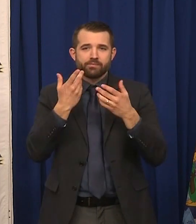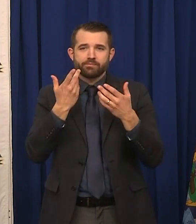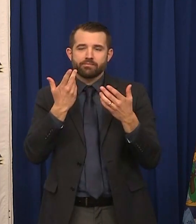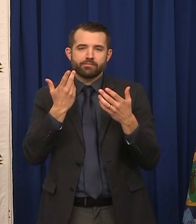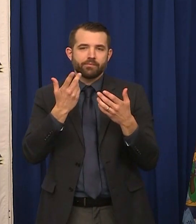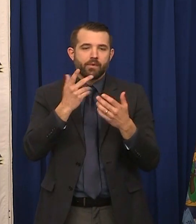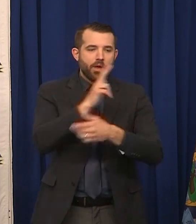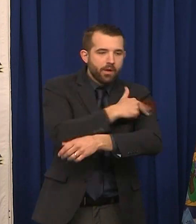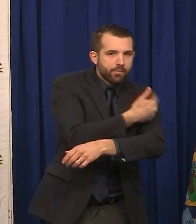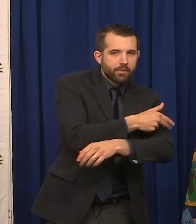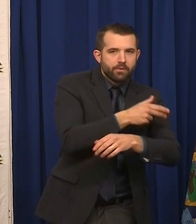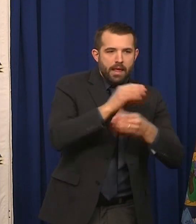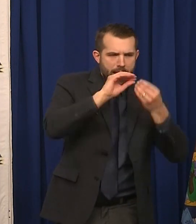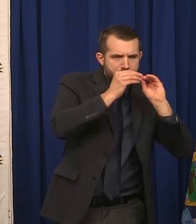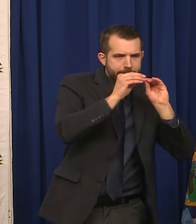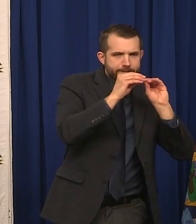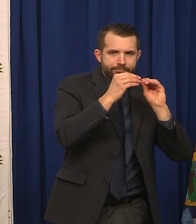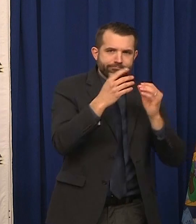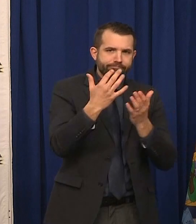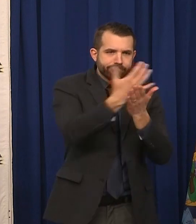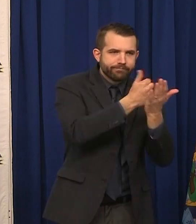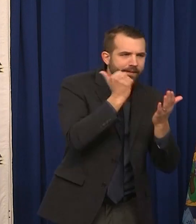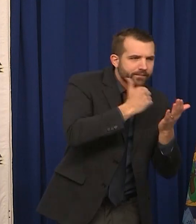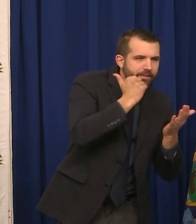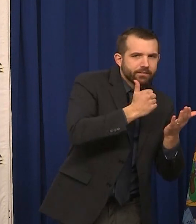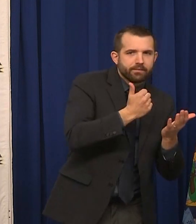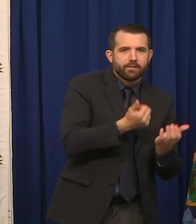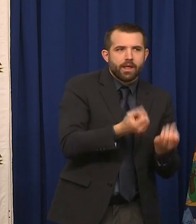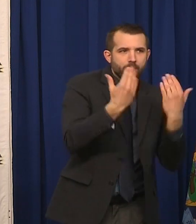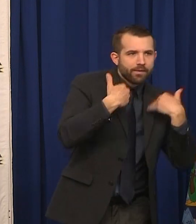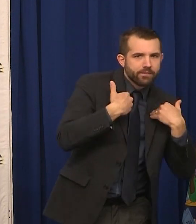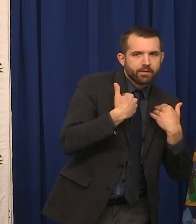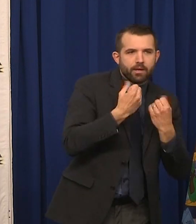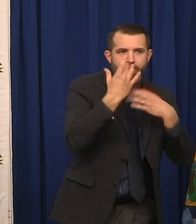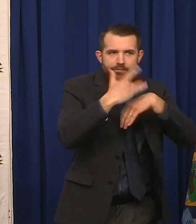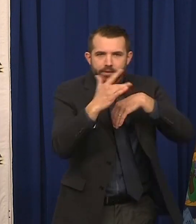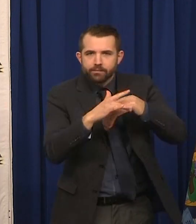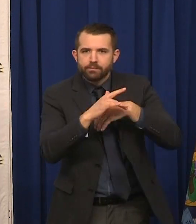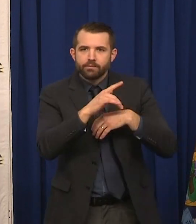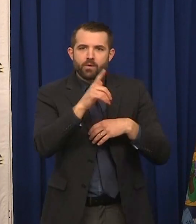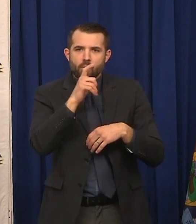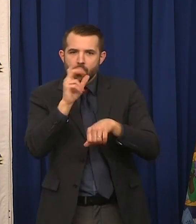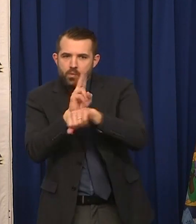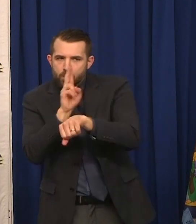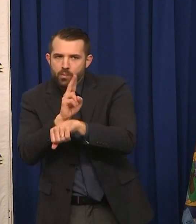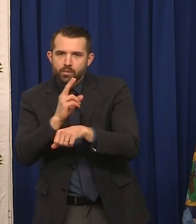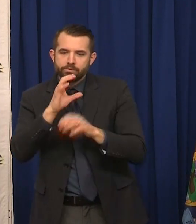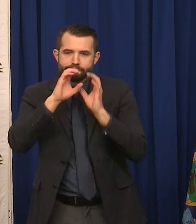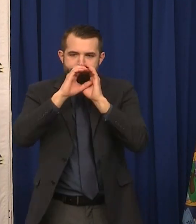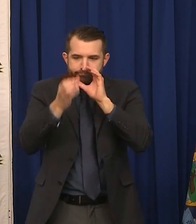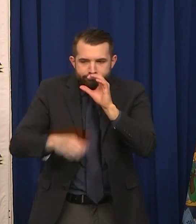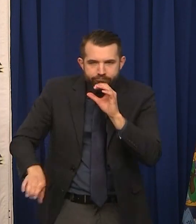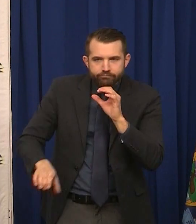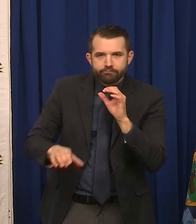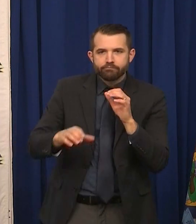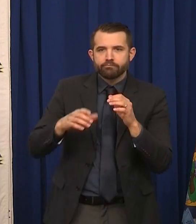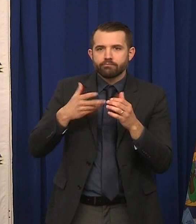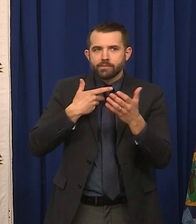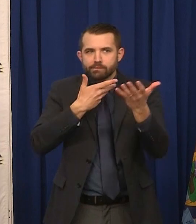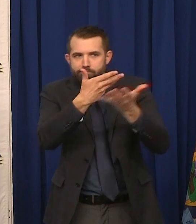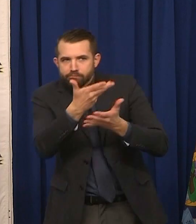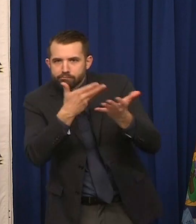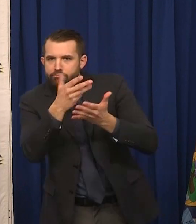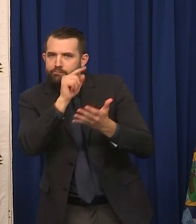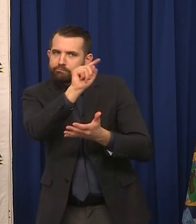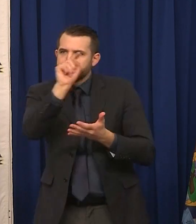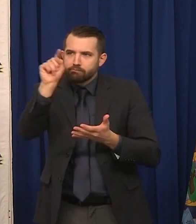numbers, daily hospitalization rates, number of patients on ventilators, et cetera. We're working with the hospitals to get that